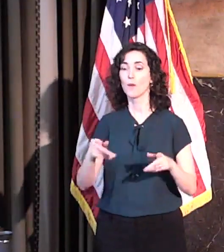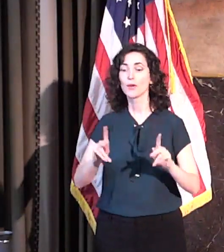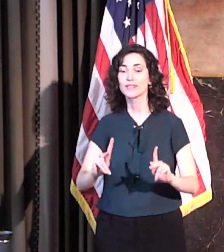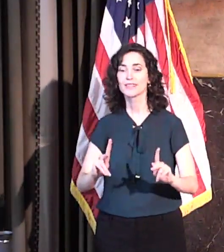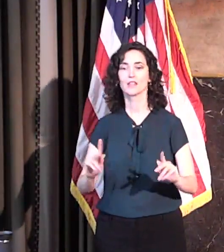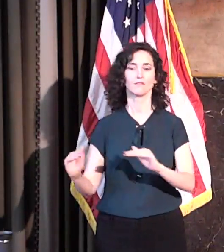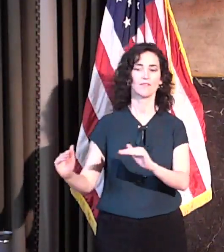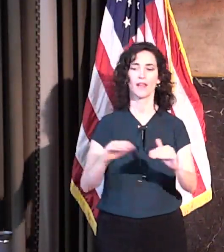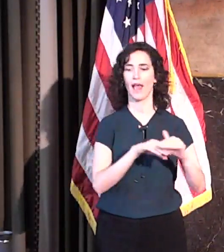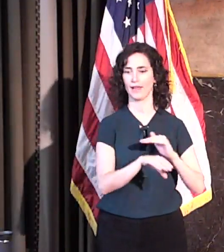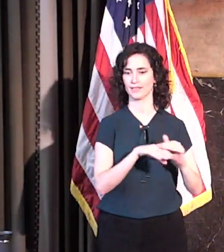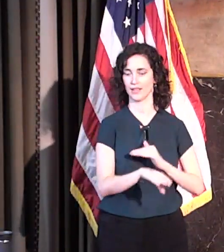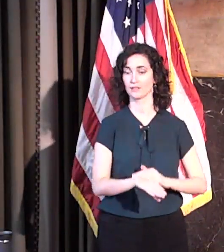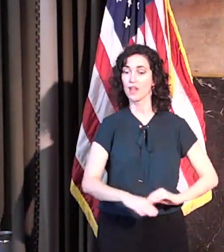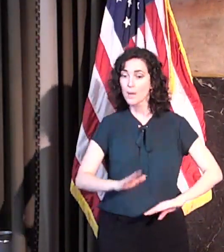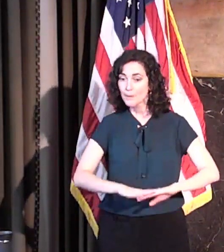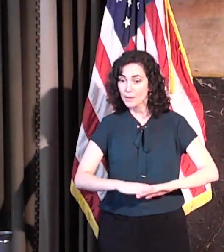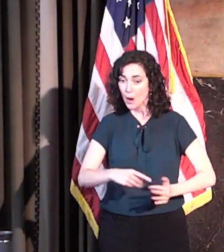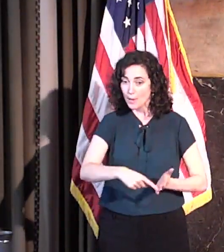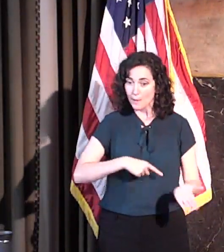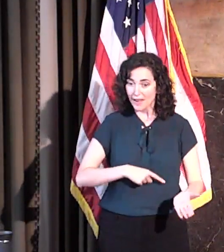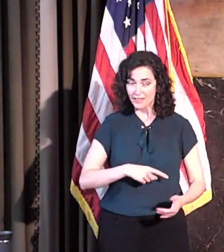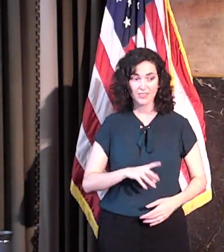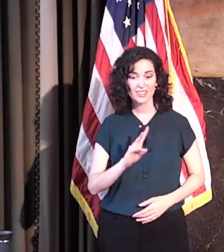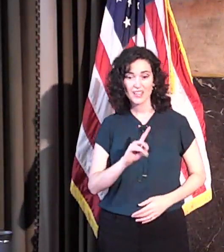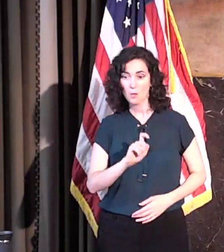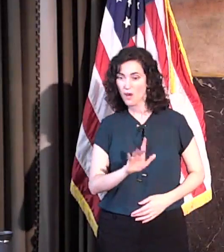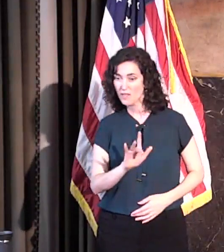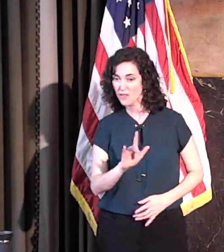the minimum wage, $7.25. It has been since